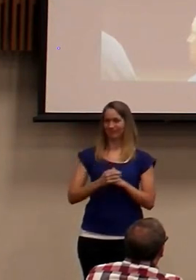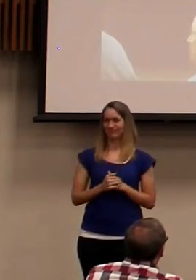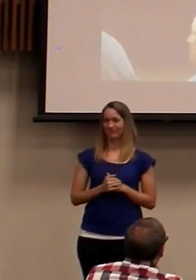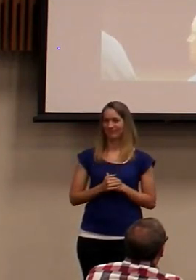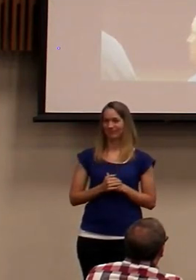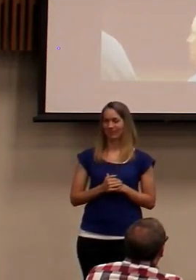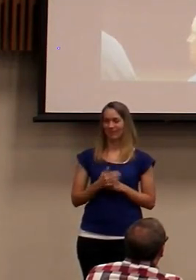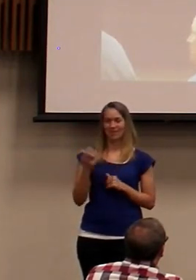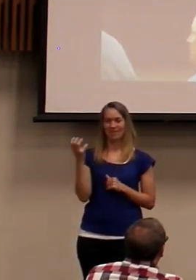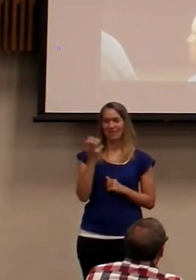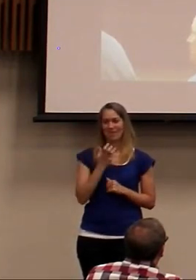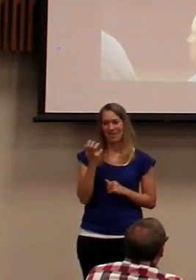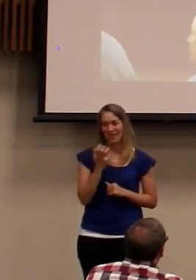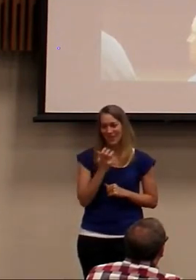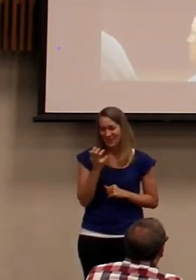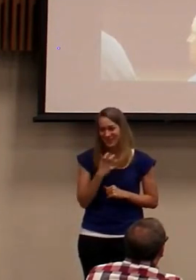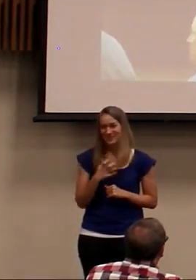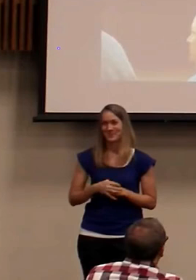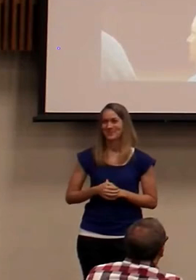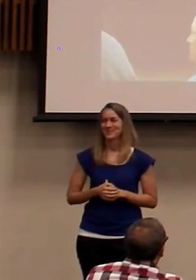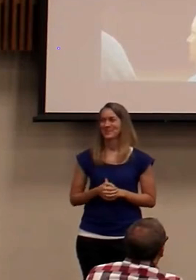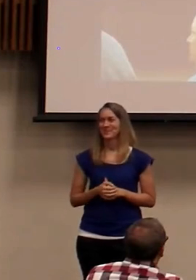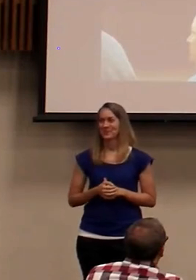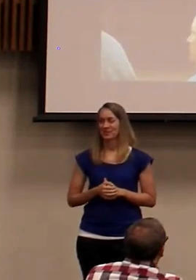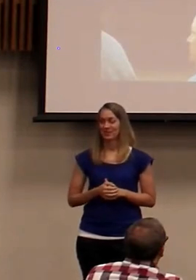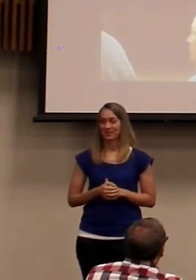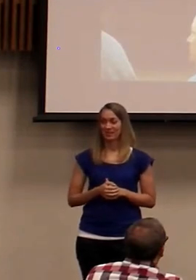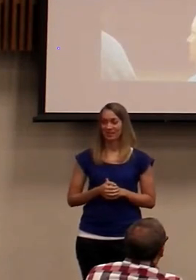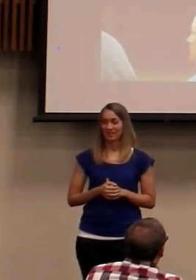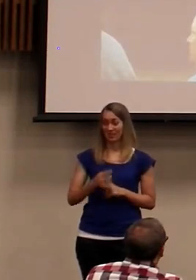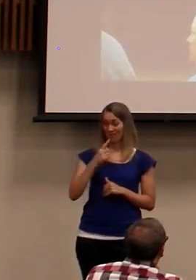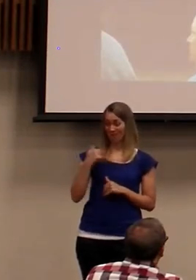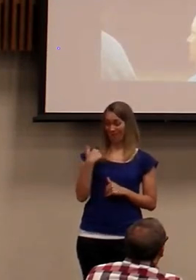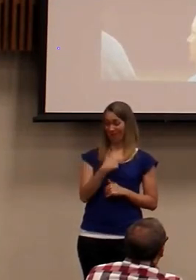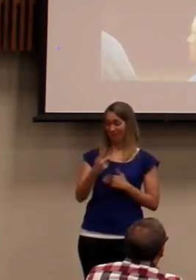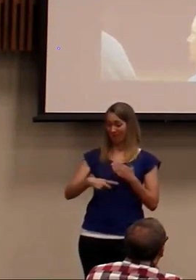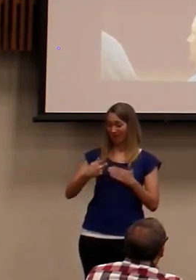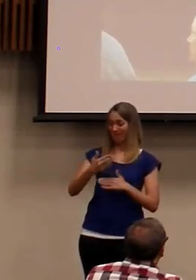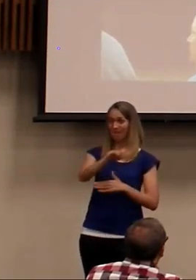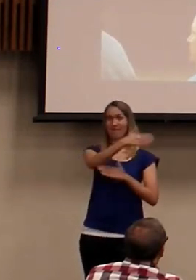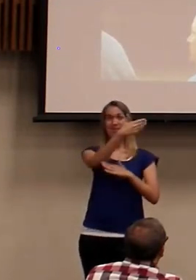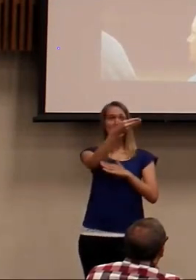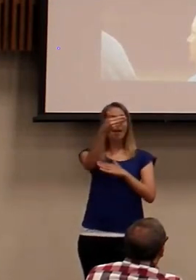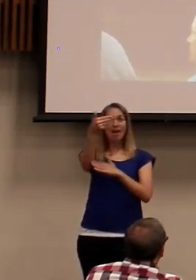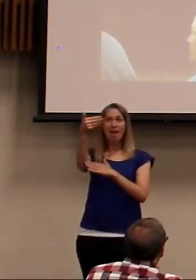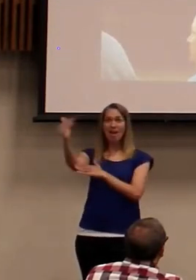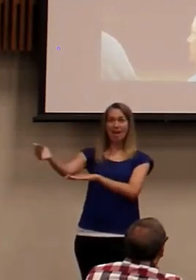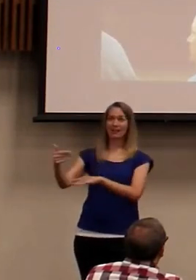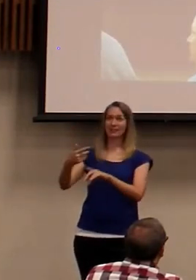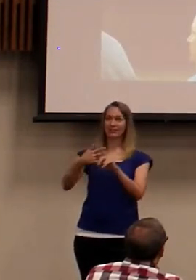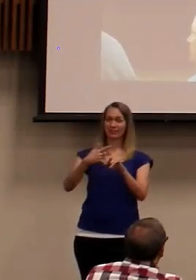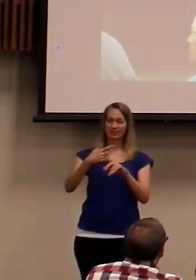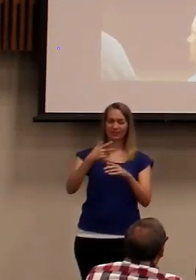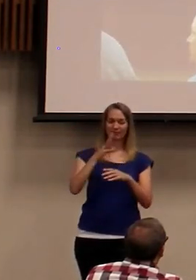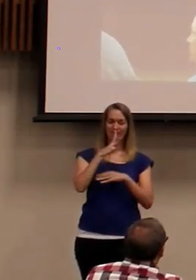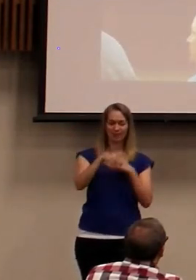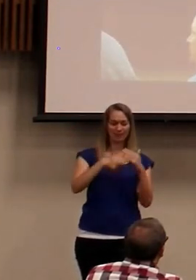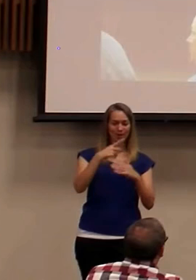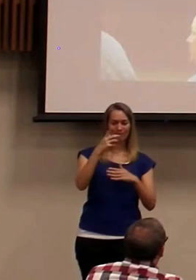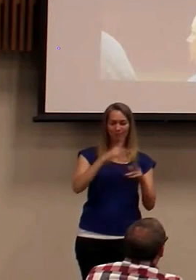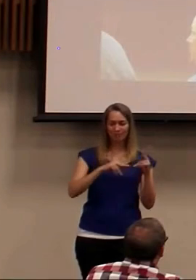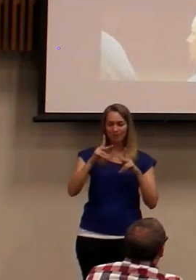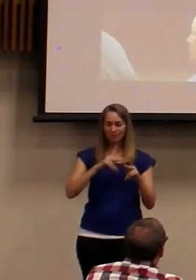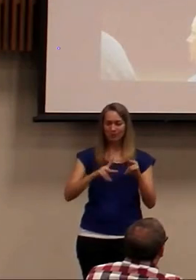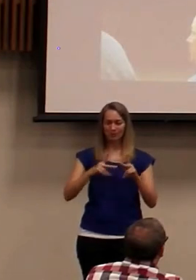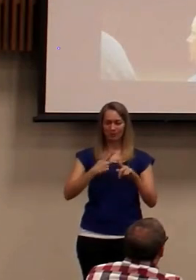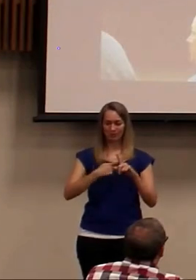And it was awesome. They told us about these flags, and they talked about all those from Sunset who had gone to all these countries.